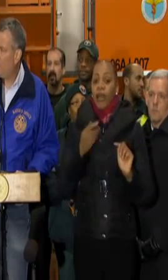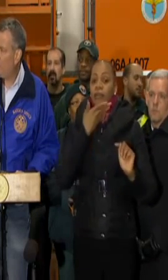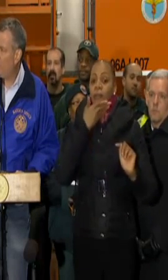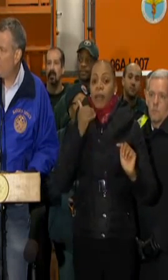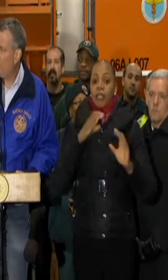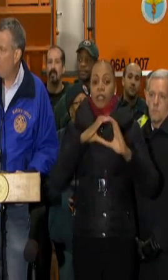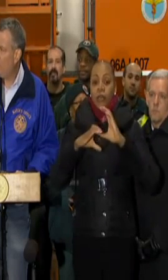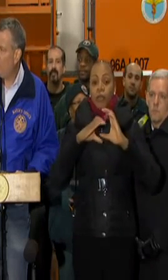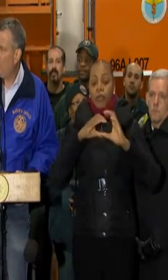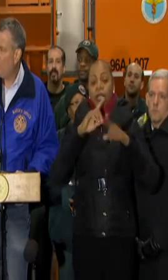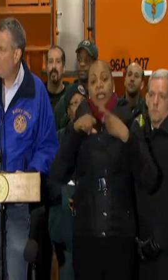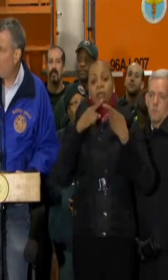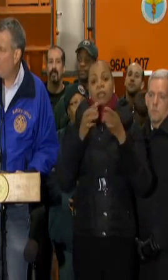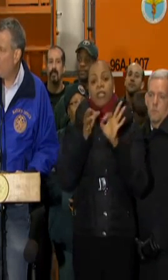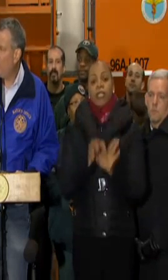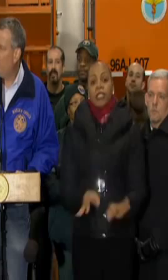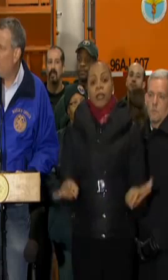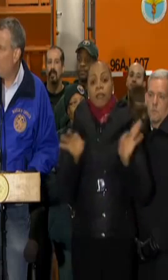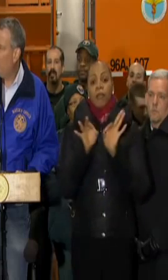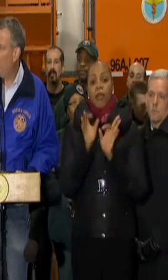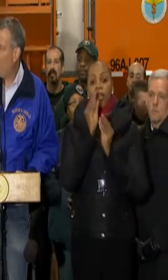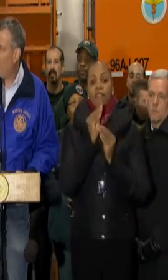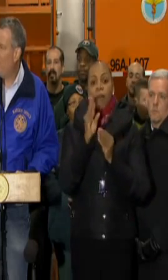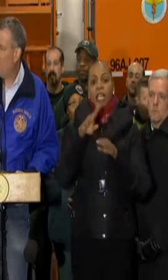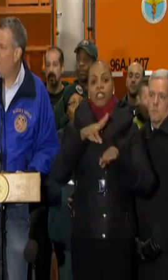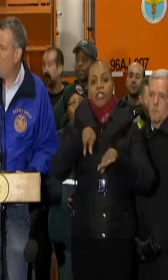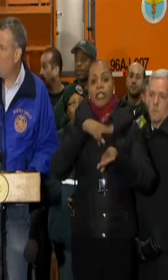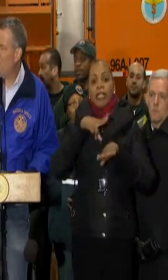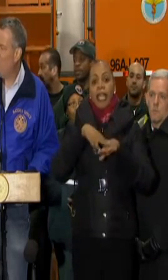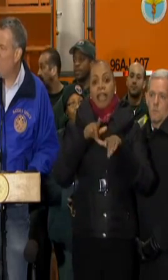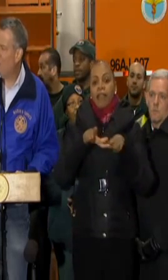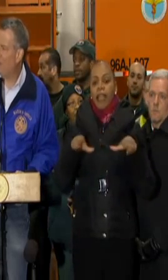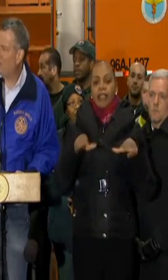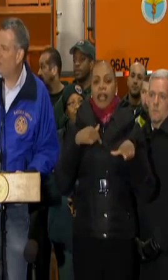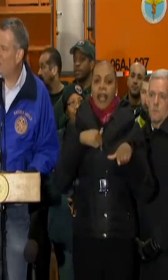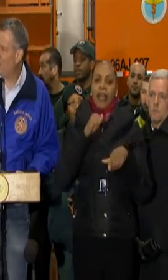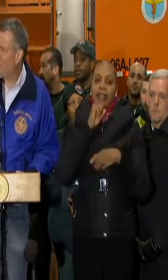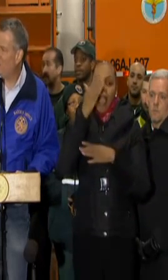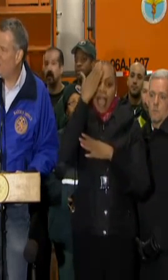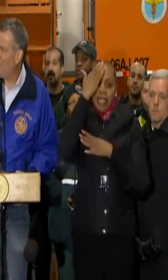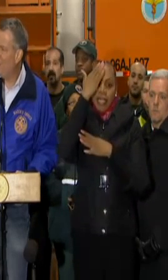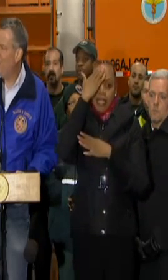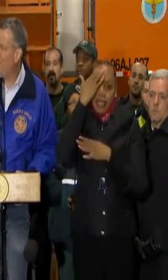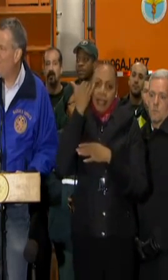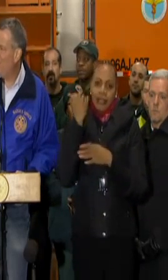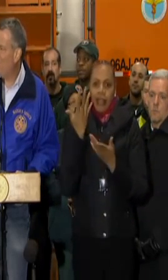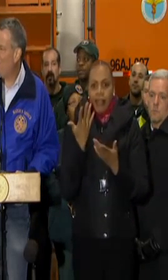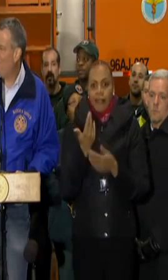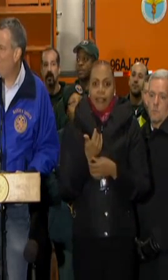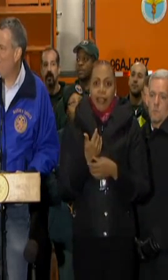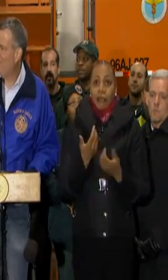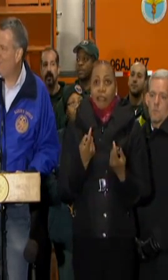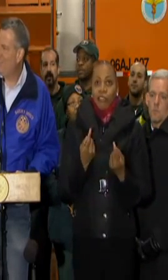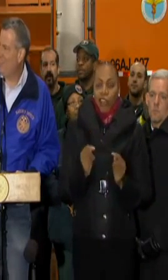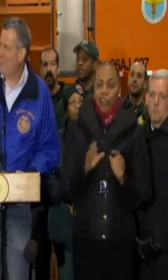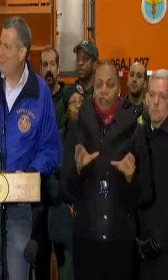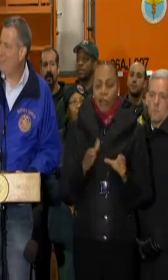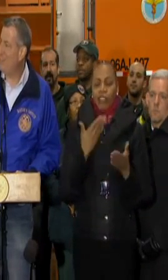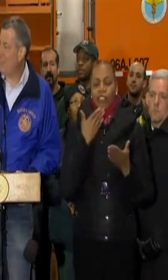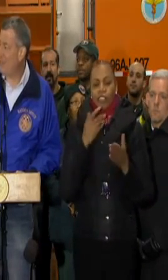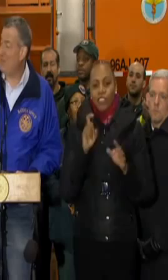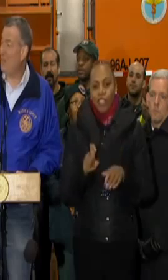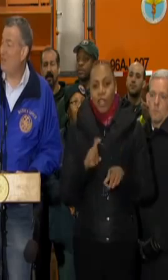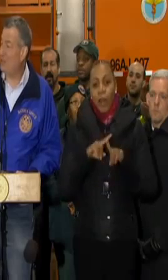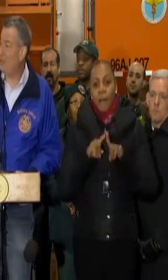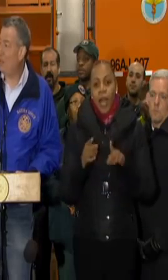them important information in their native language. I don't think anyone has the illusion I'm doing it as well as I should, but I'm trying to at